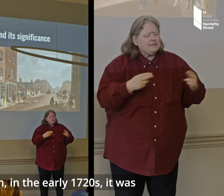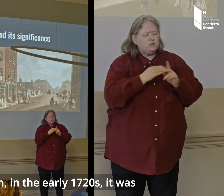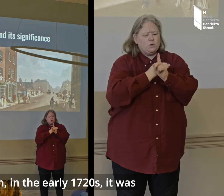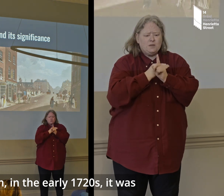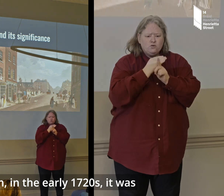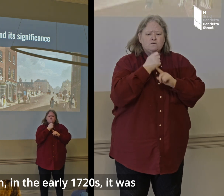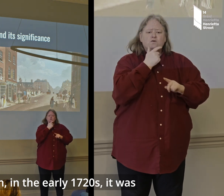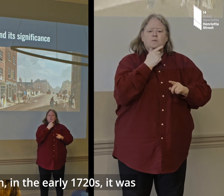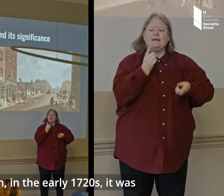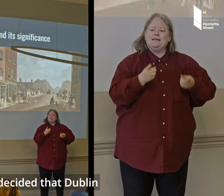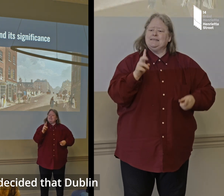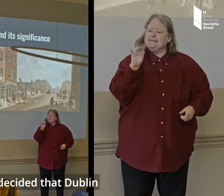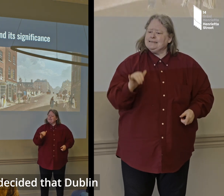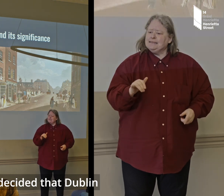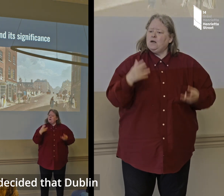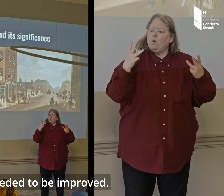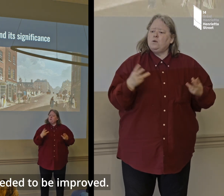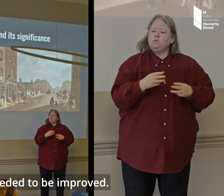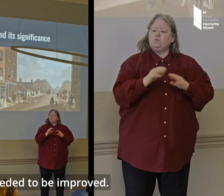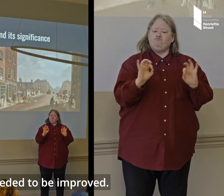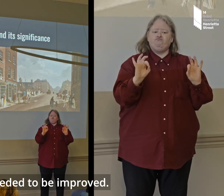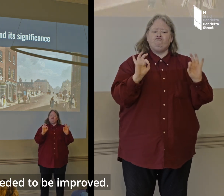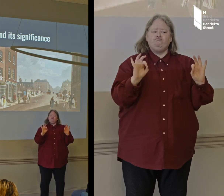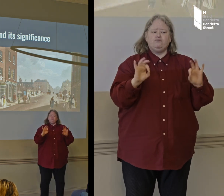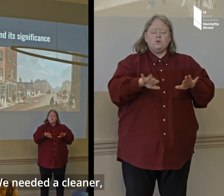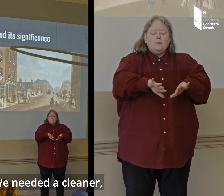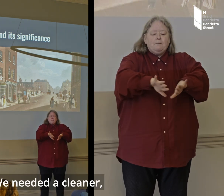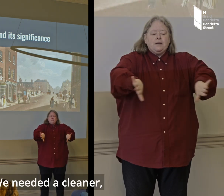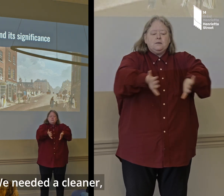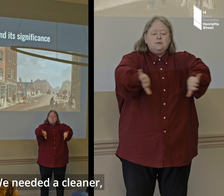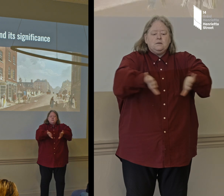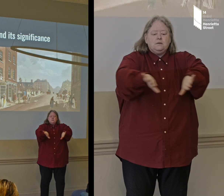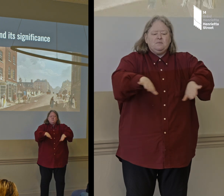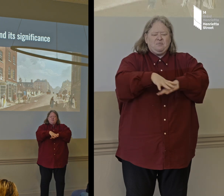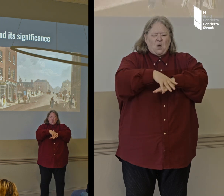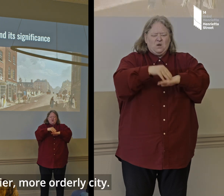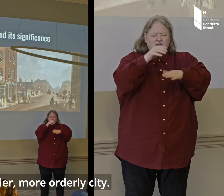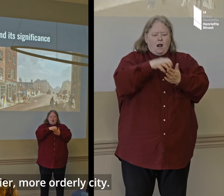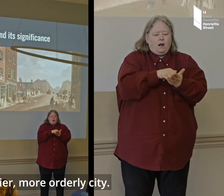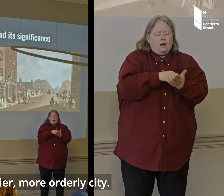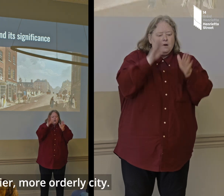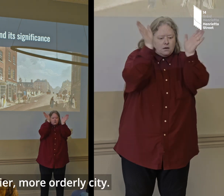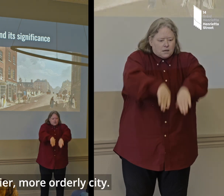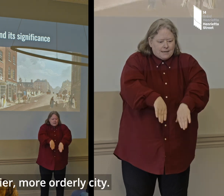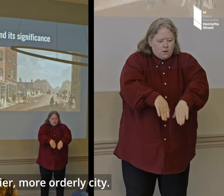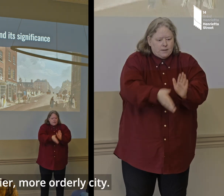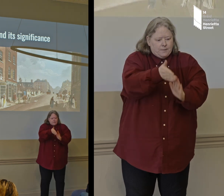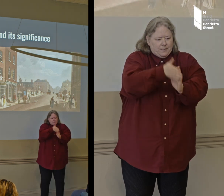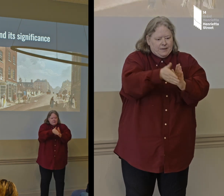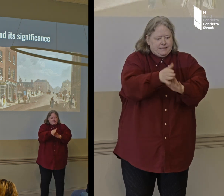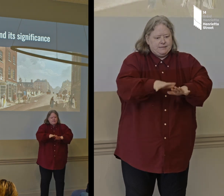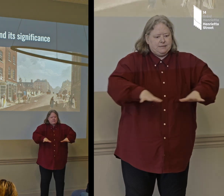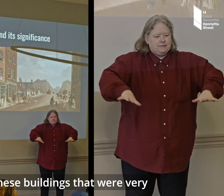1720s, it was decided that Dublin needed to be improved. We needed a cleaner, tidier, more orderly